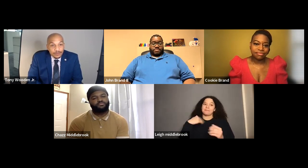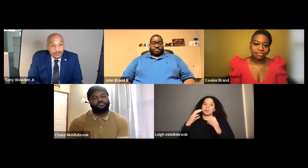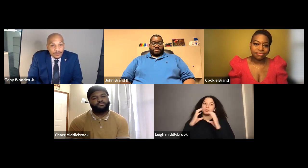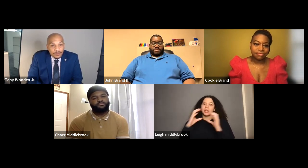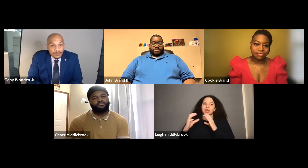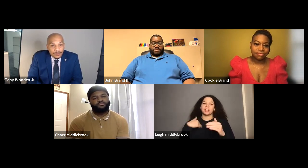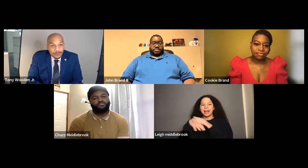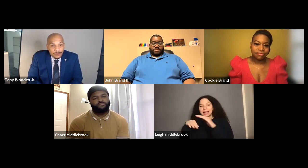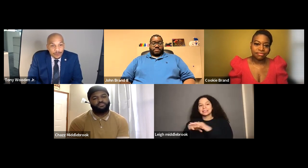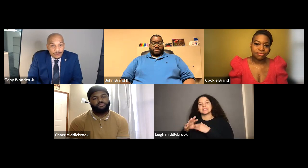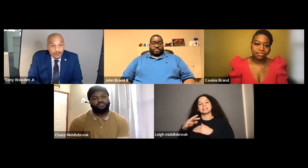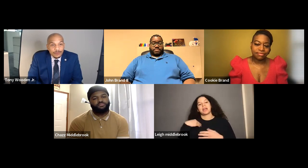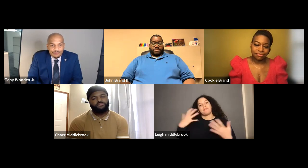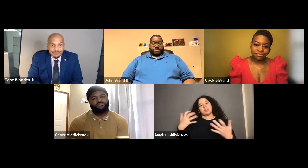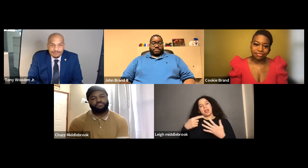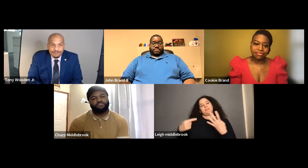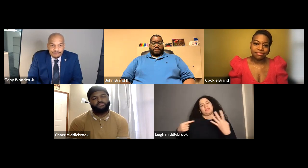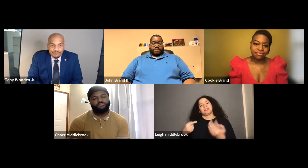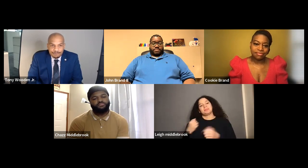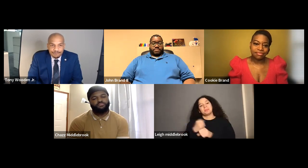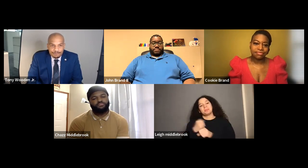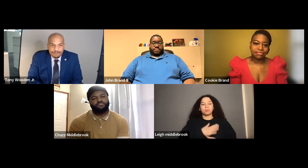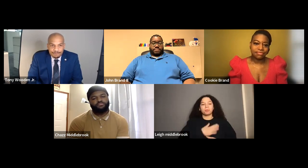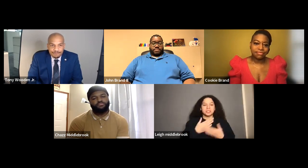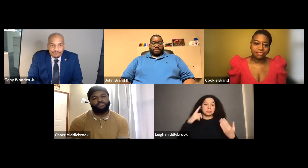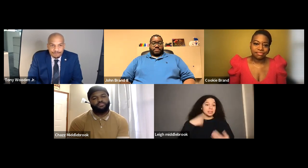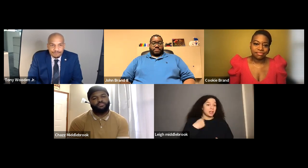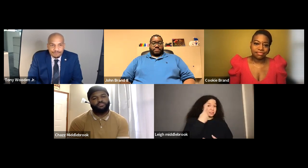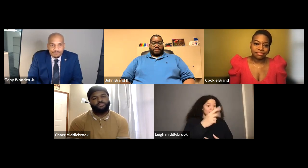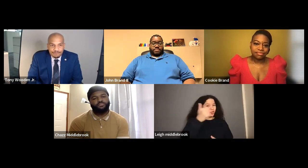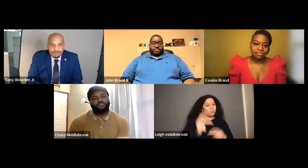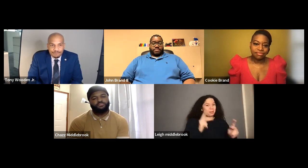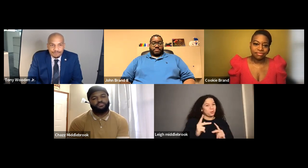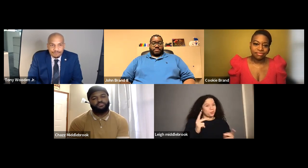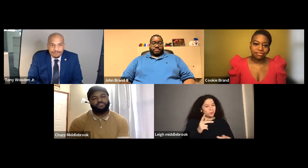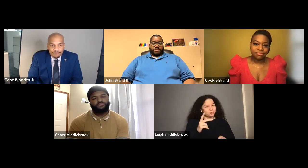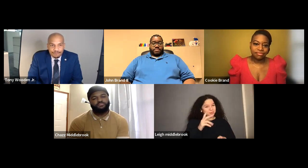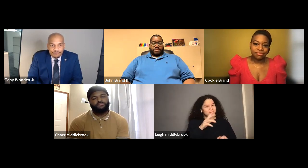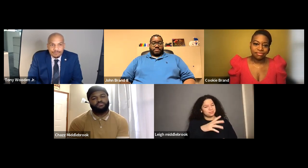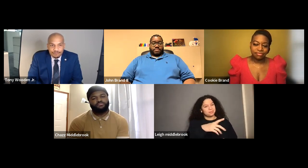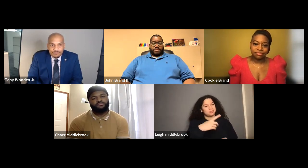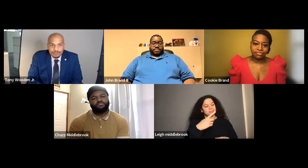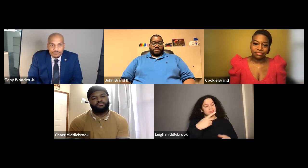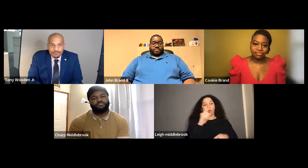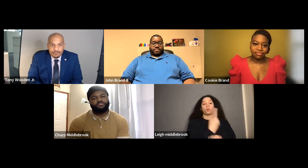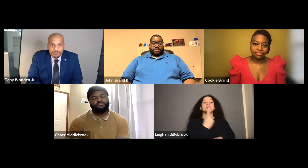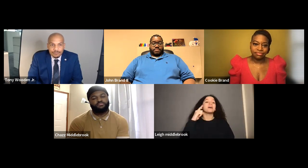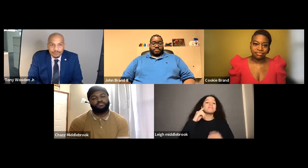You know, everyone in my family is deaf, and I have easy access to communication, and it just made things easier for me. It's things I appreciate because I've